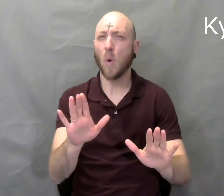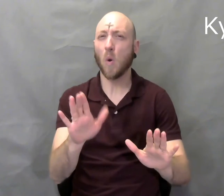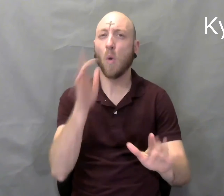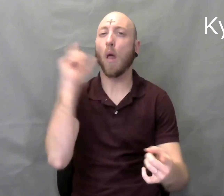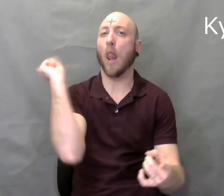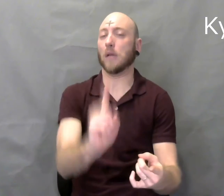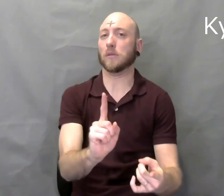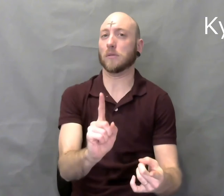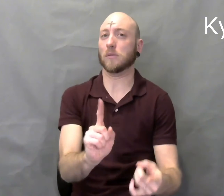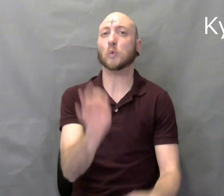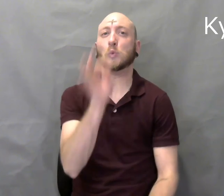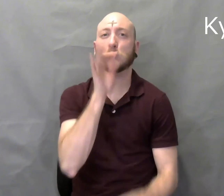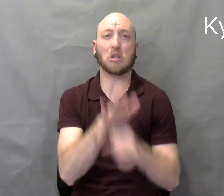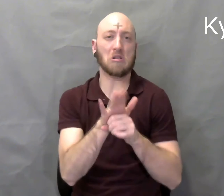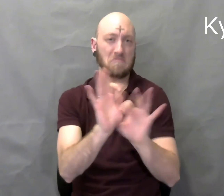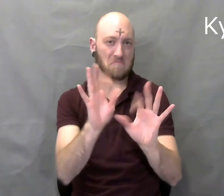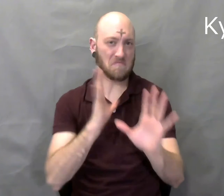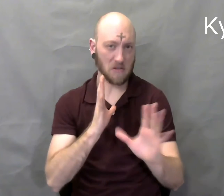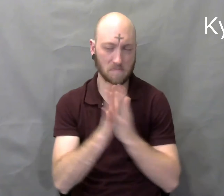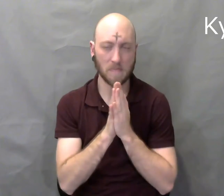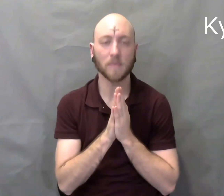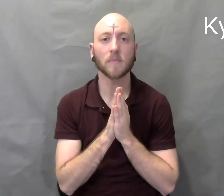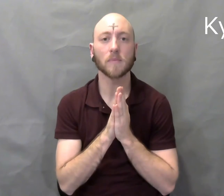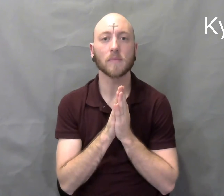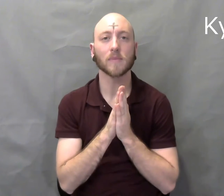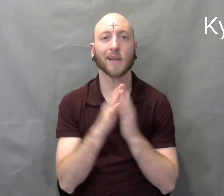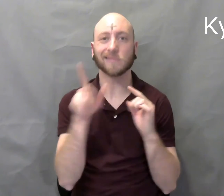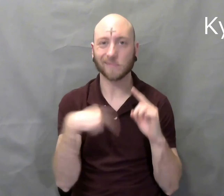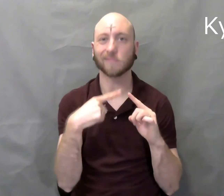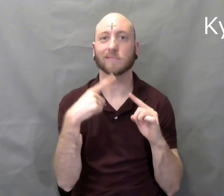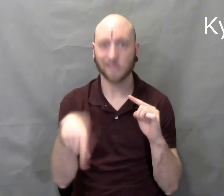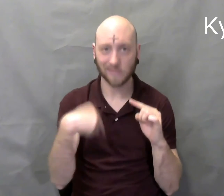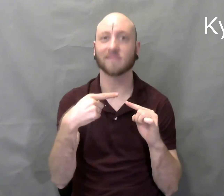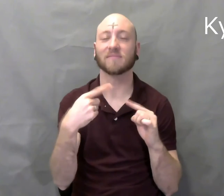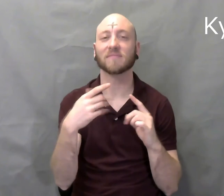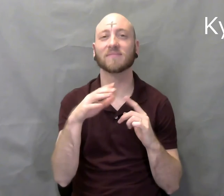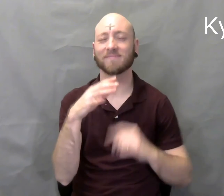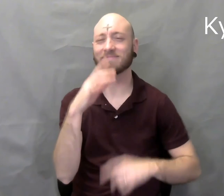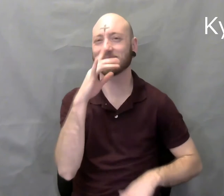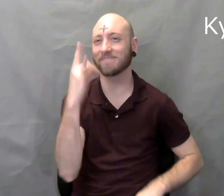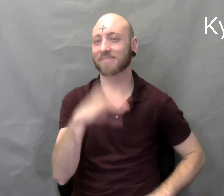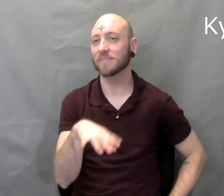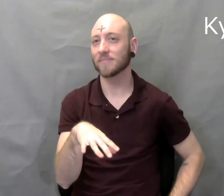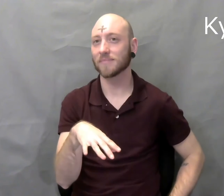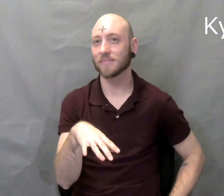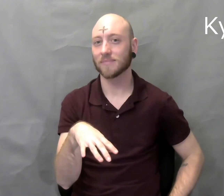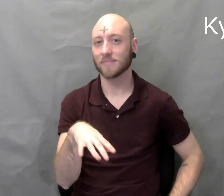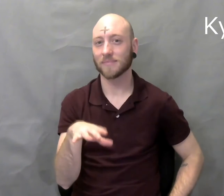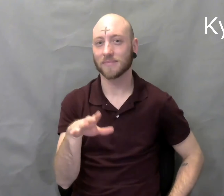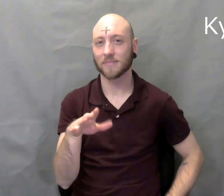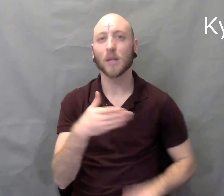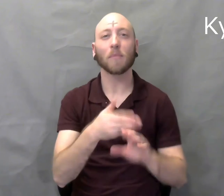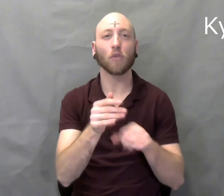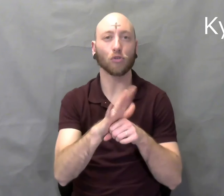and I'll be good, you know? And it's funny enough, ever since that I was going to 5D before